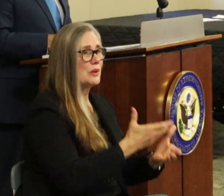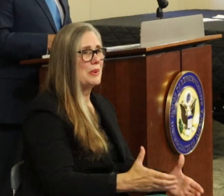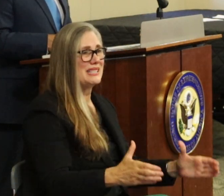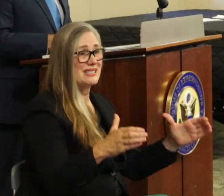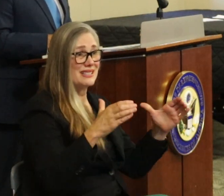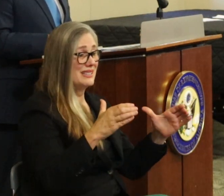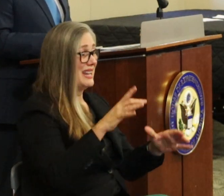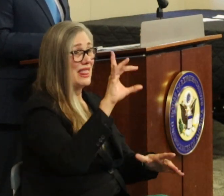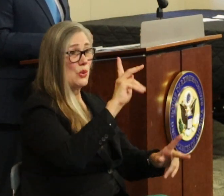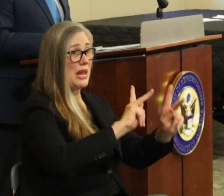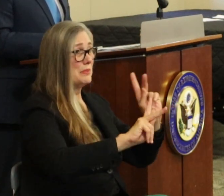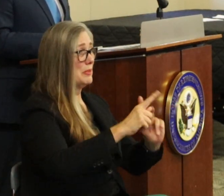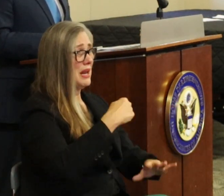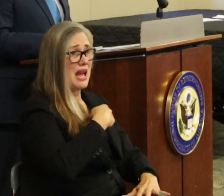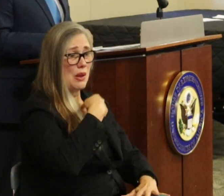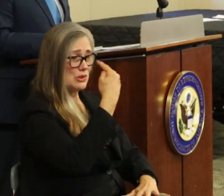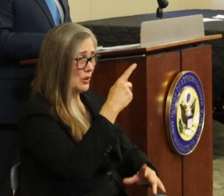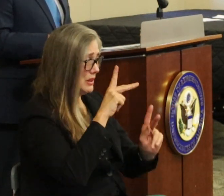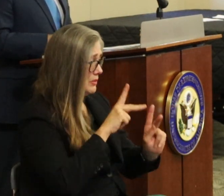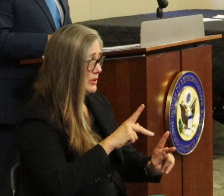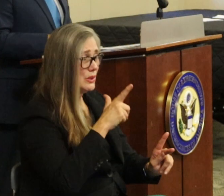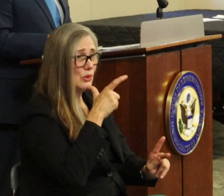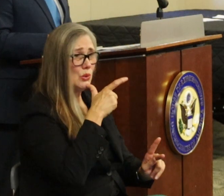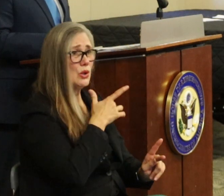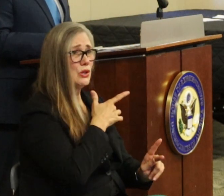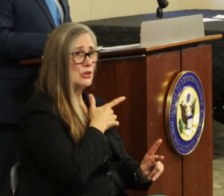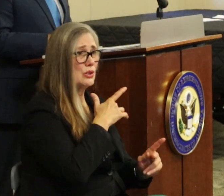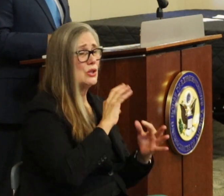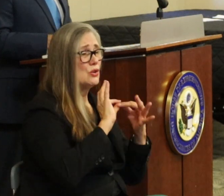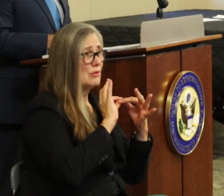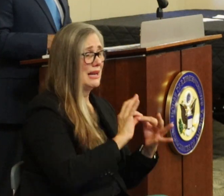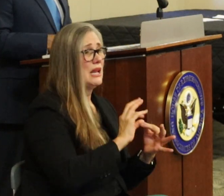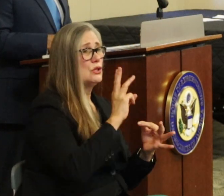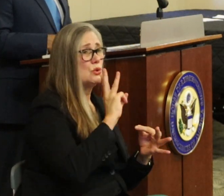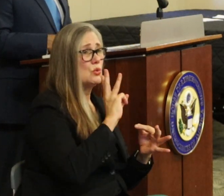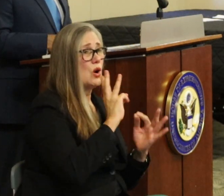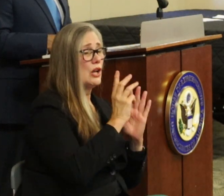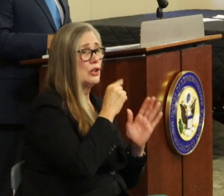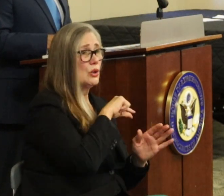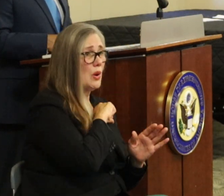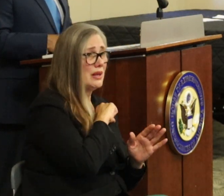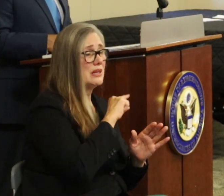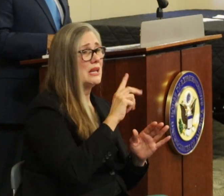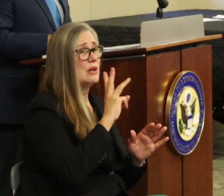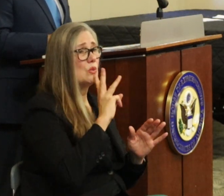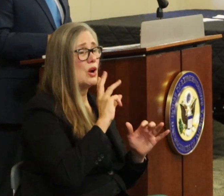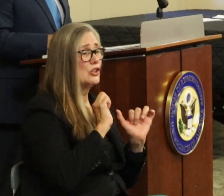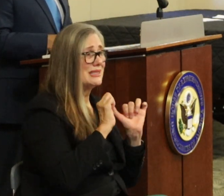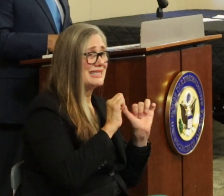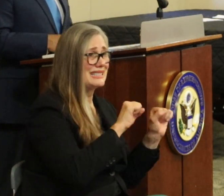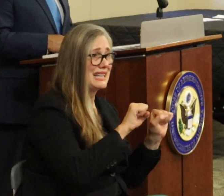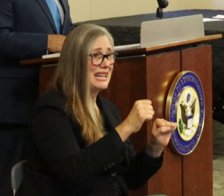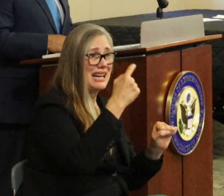one concerned about water quality and water sustainability. And I think I personally feel it's time